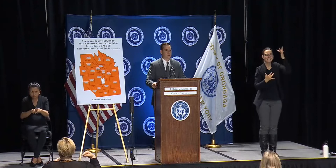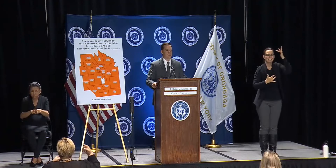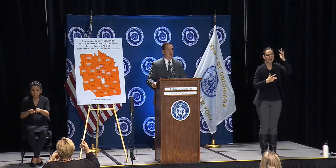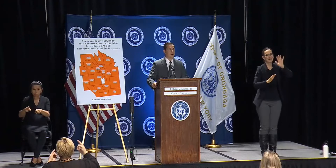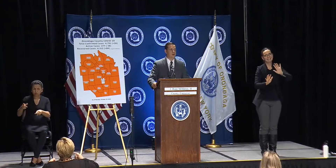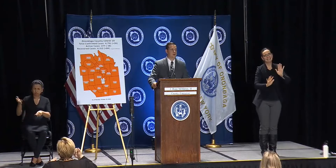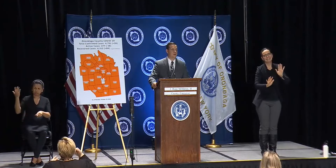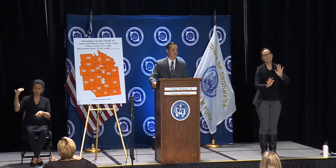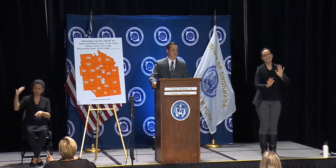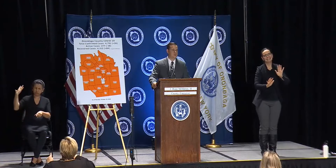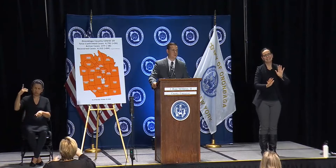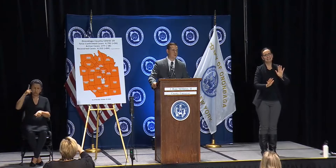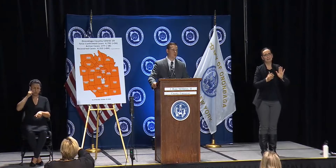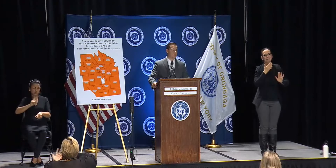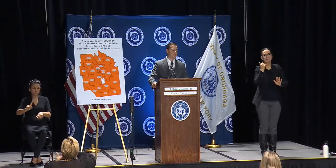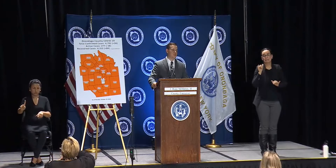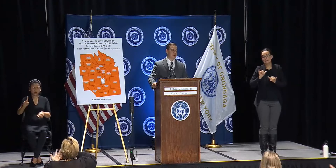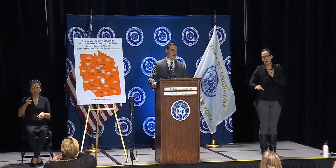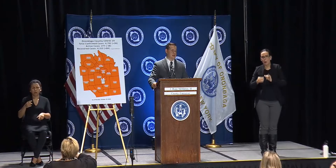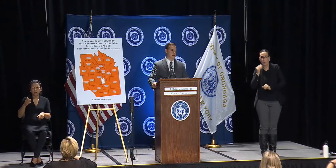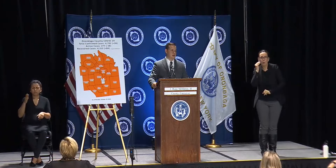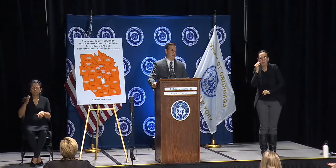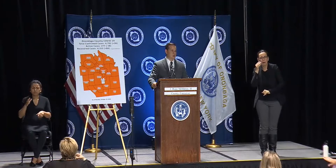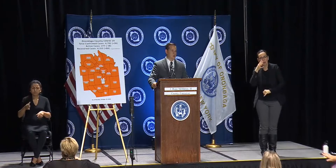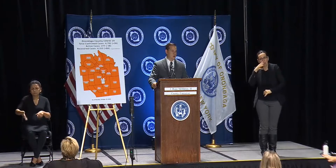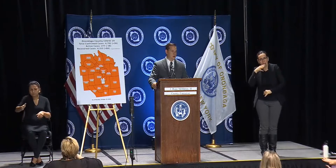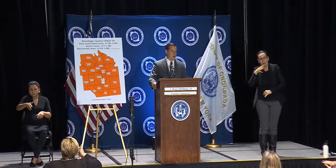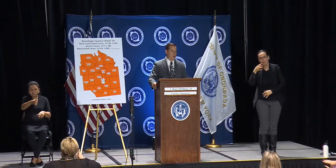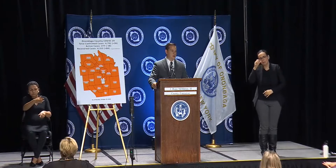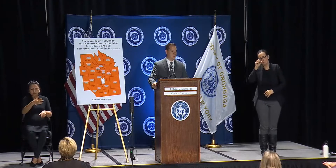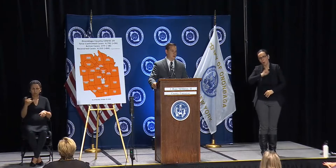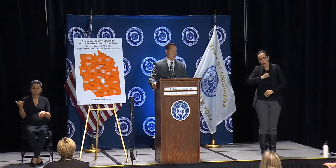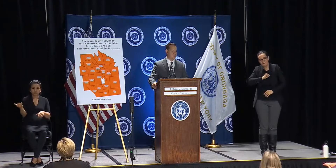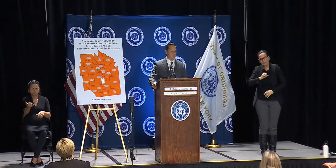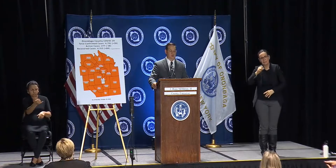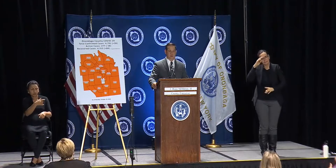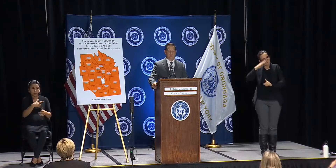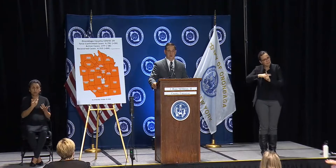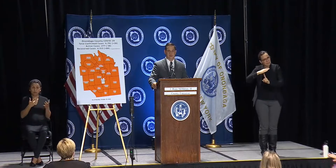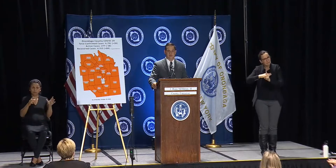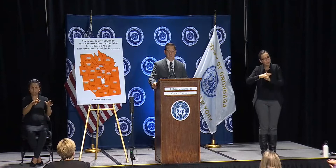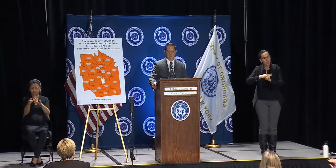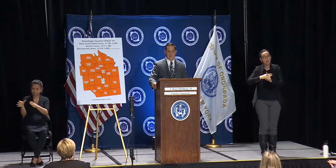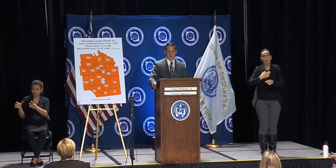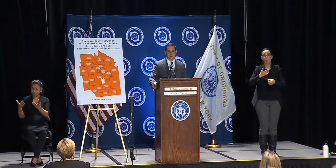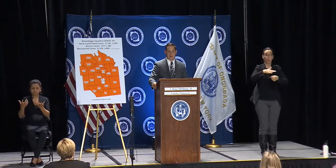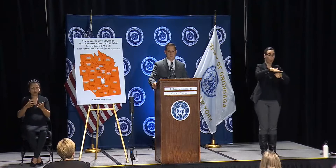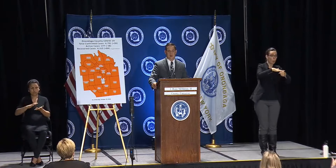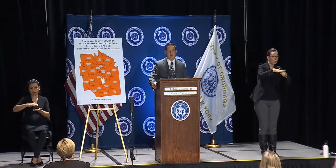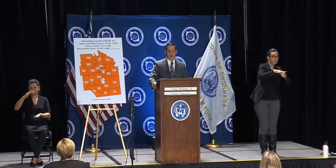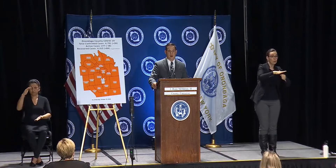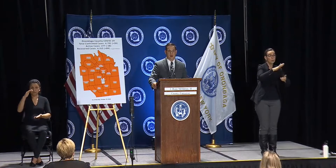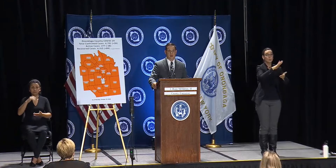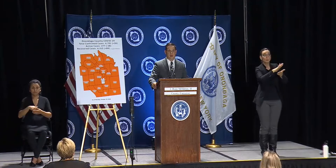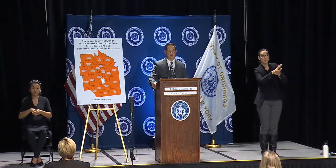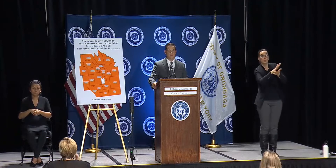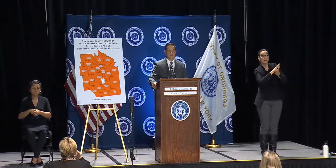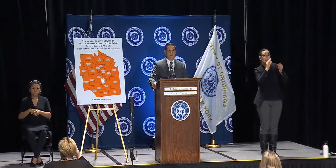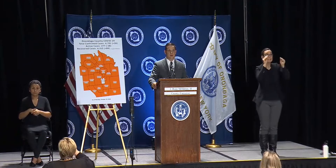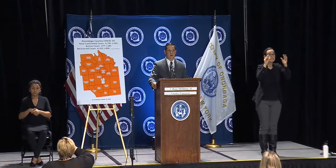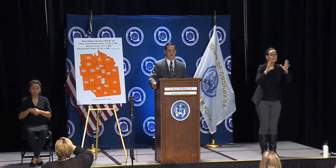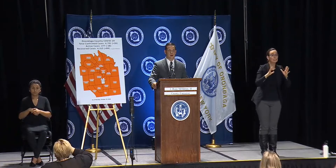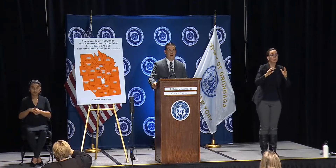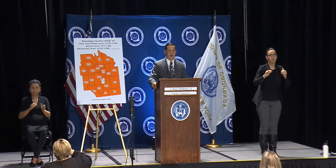to school sick, or extracurricular activities sick.